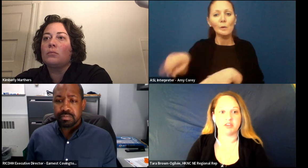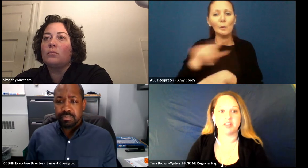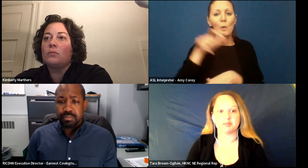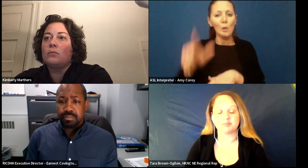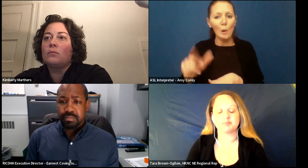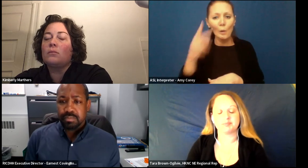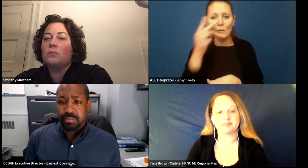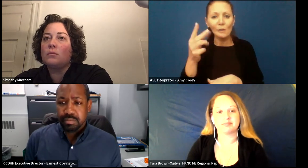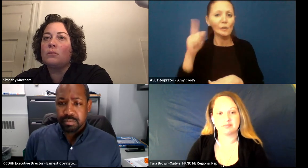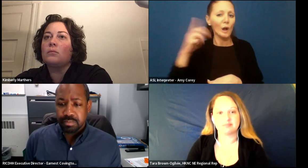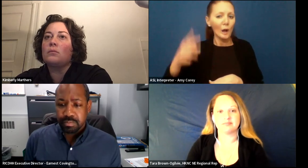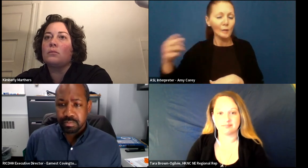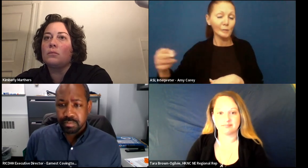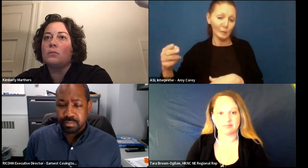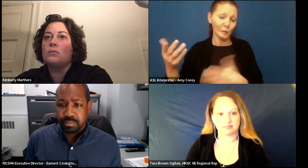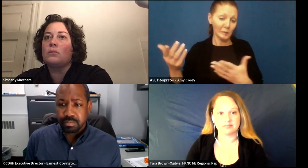or hard of hearing.